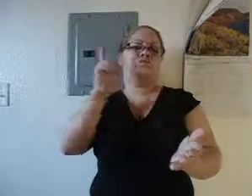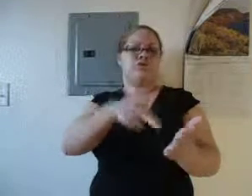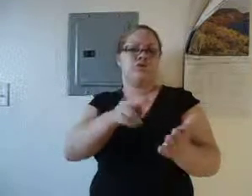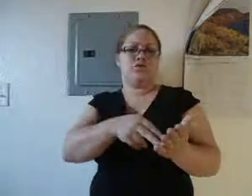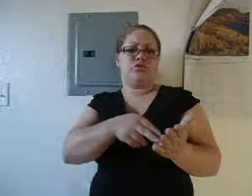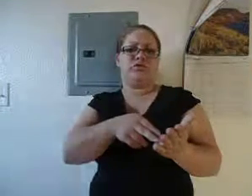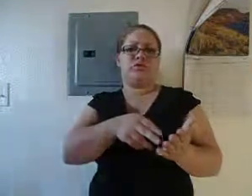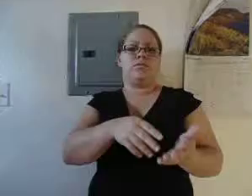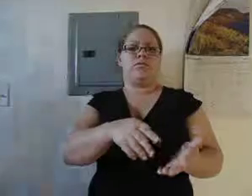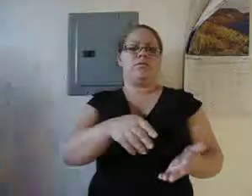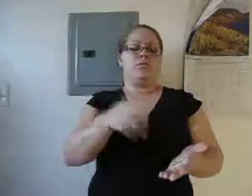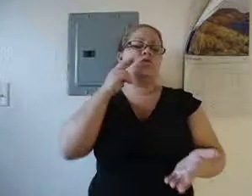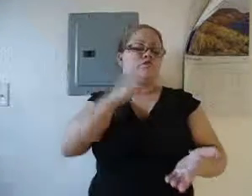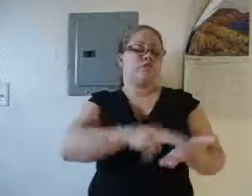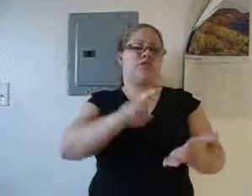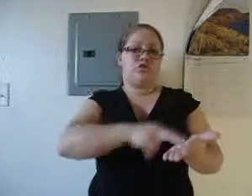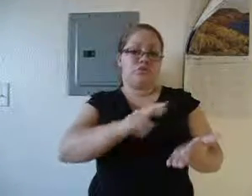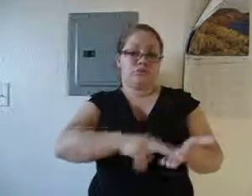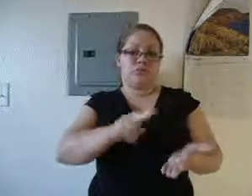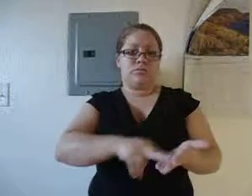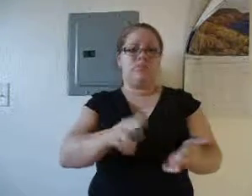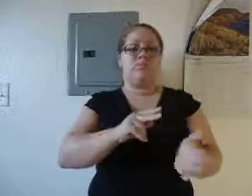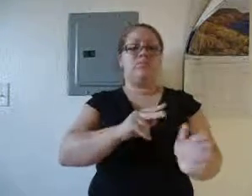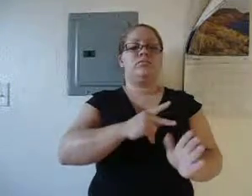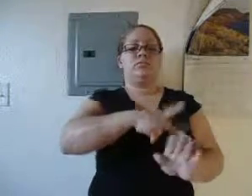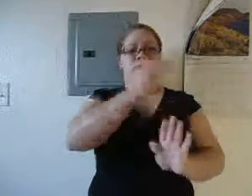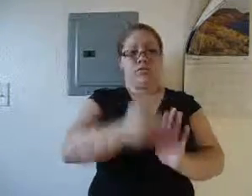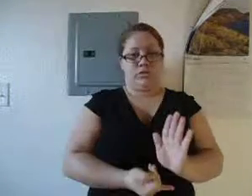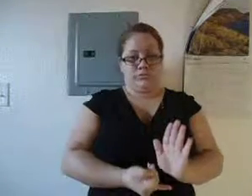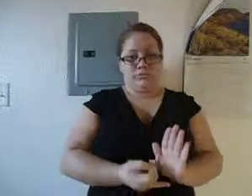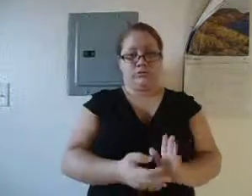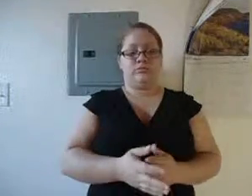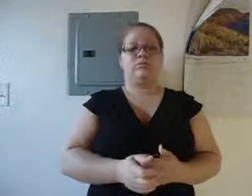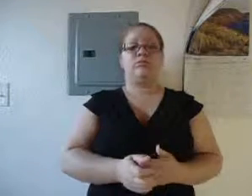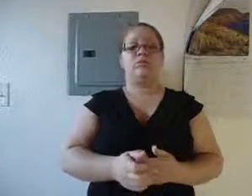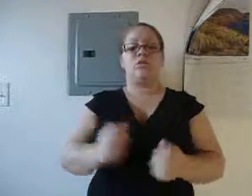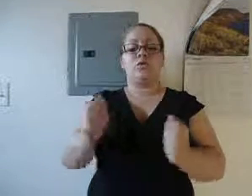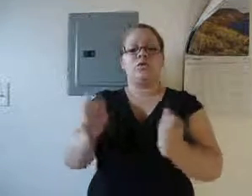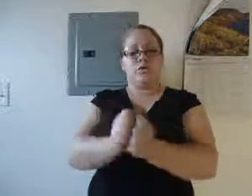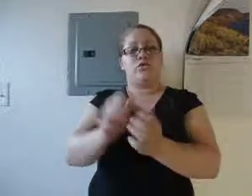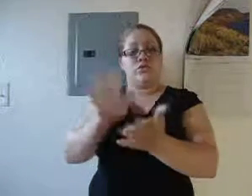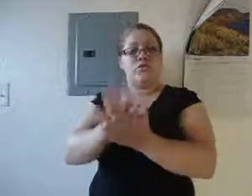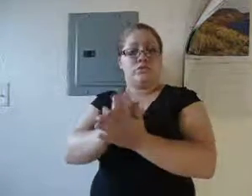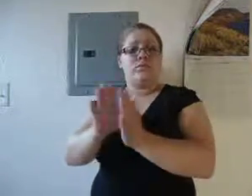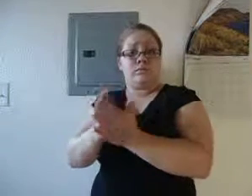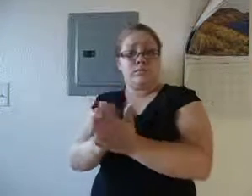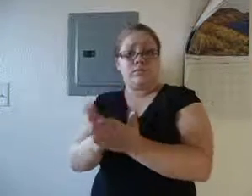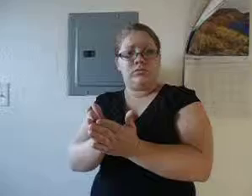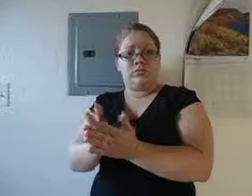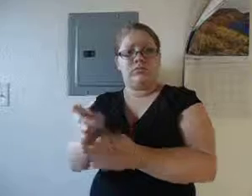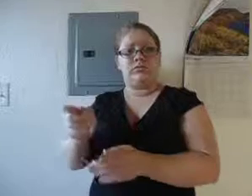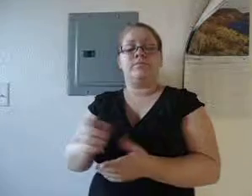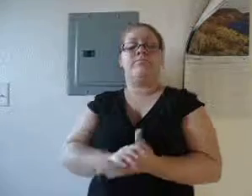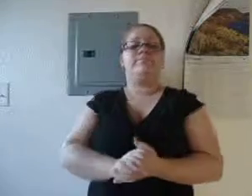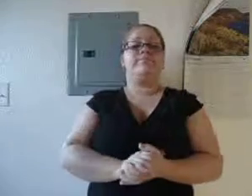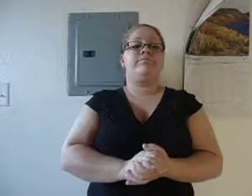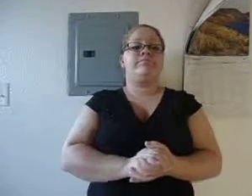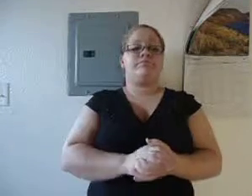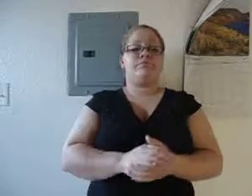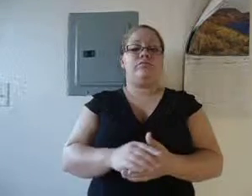our textbook, our regular reading skills textbook, and then to go find an article in the library, and I have them use